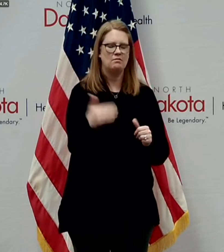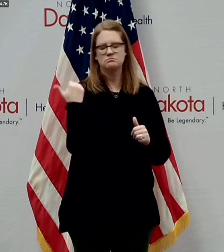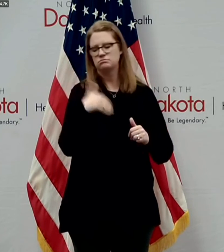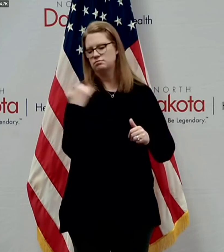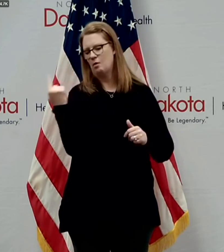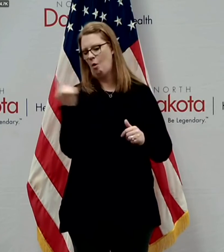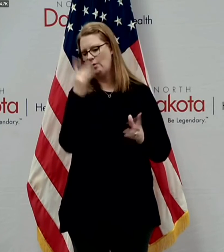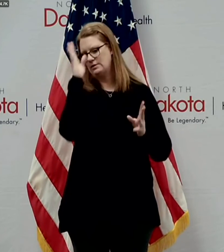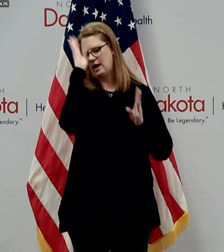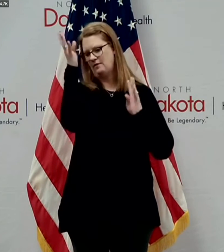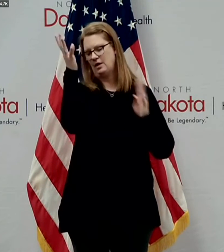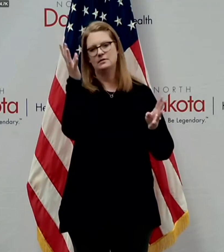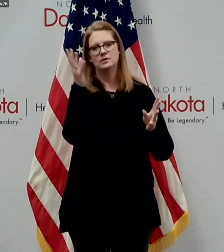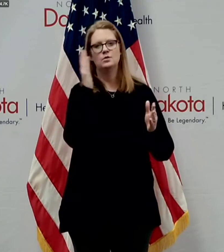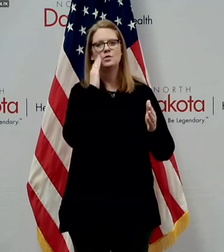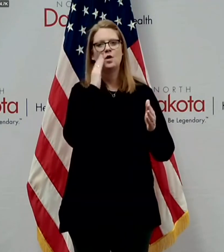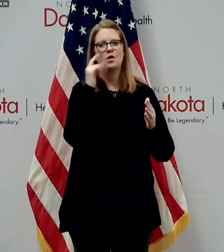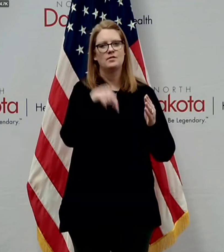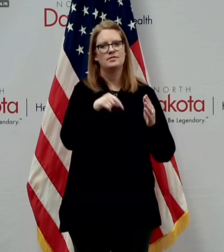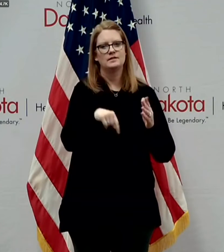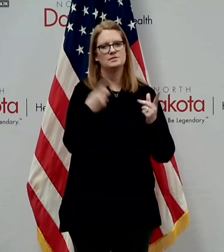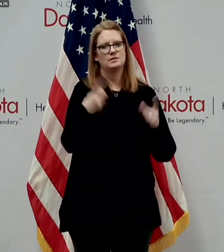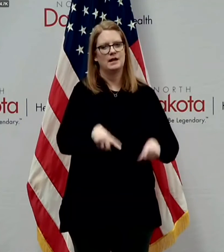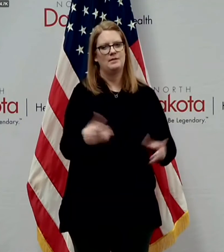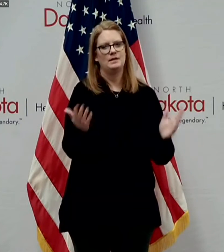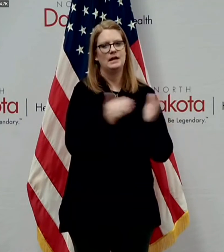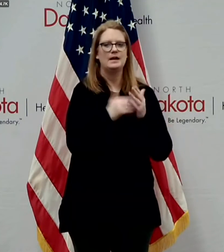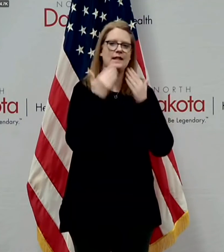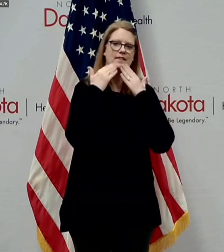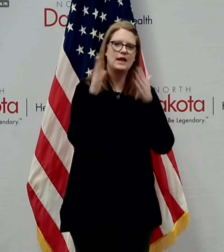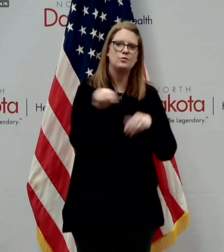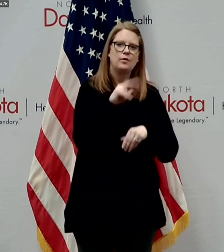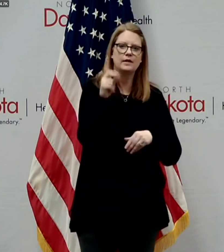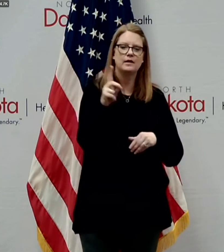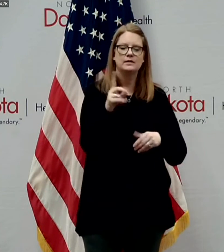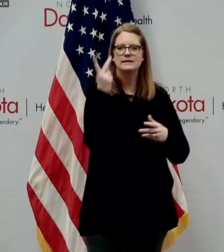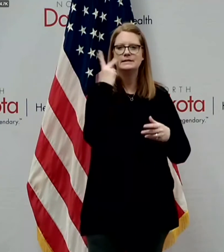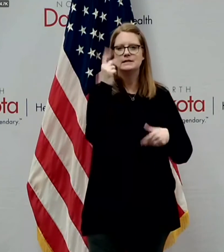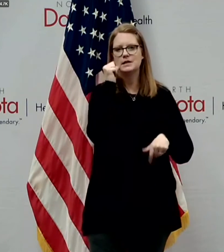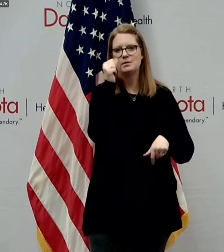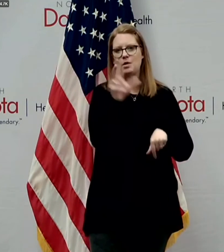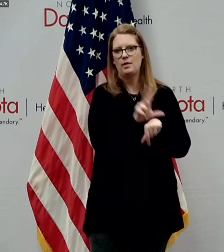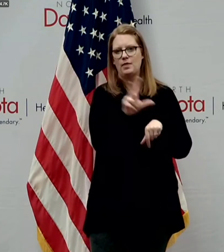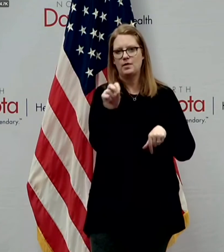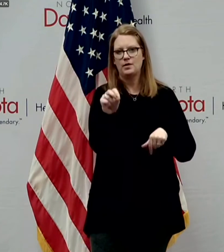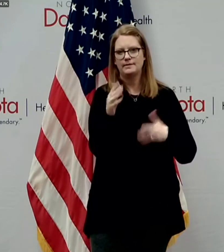innovated, and we know that'll be the case this time around. So thank you, North Dakota, and we'll see you tomorrow at